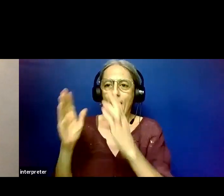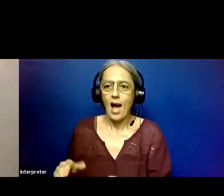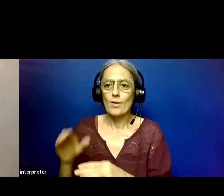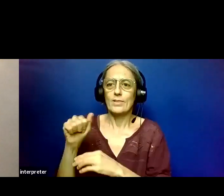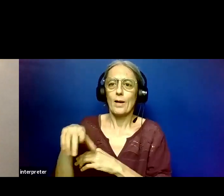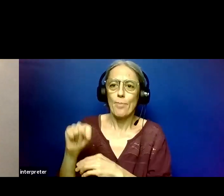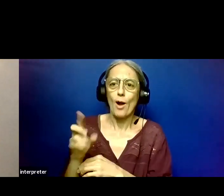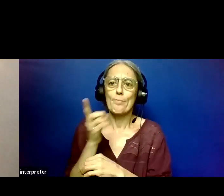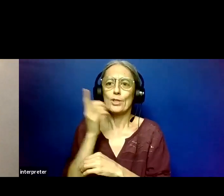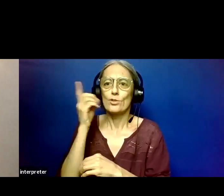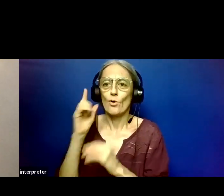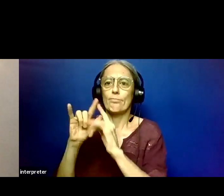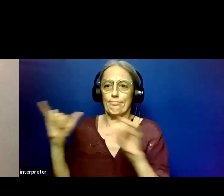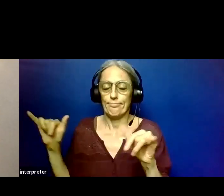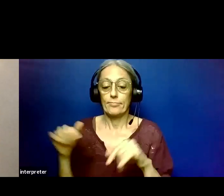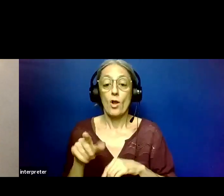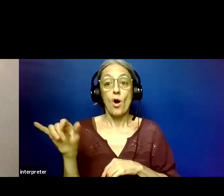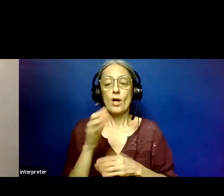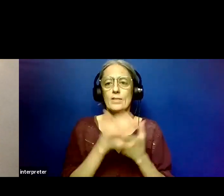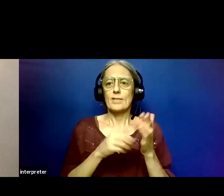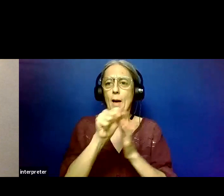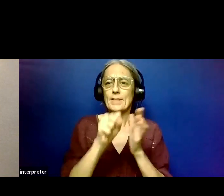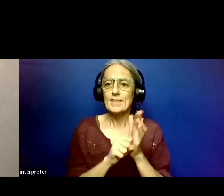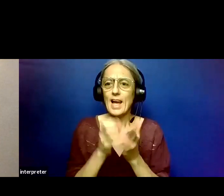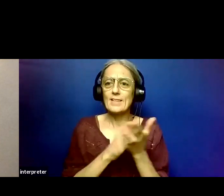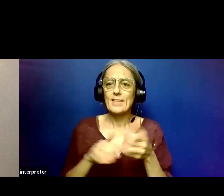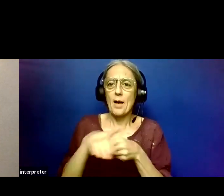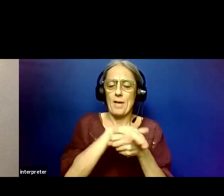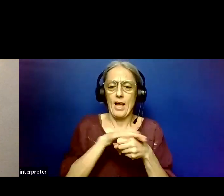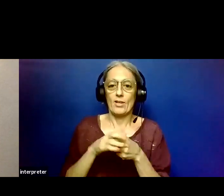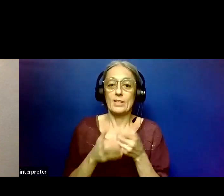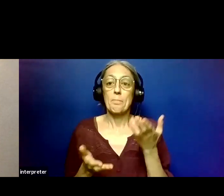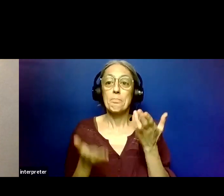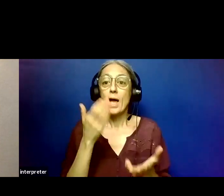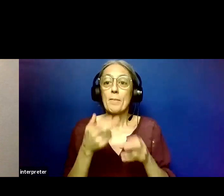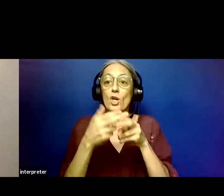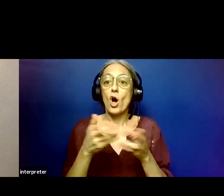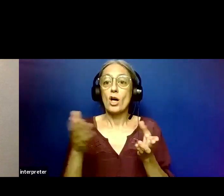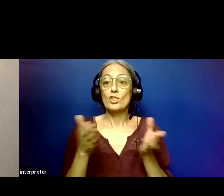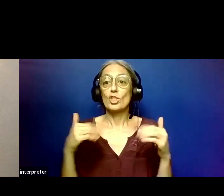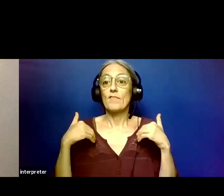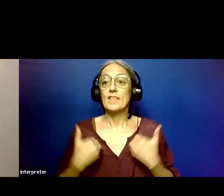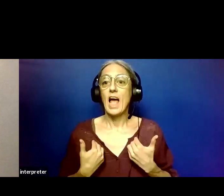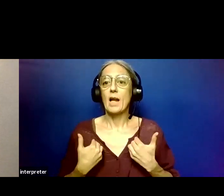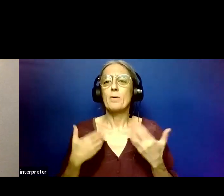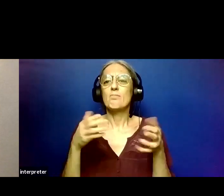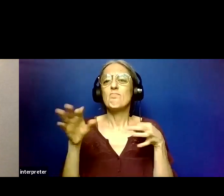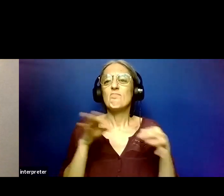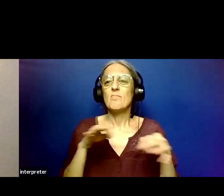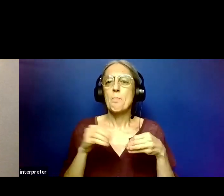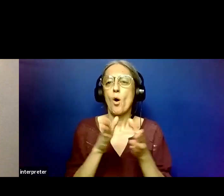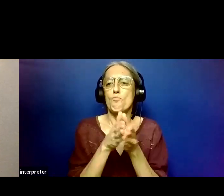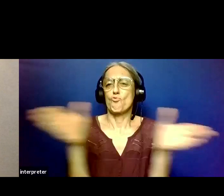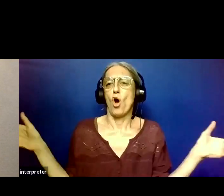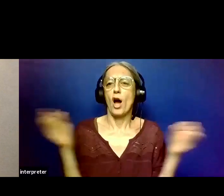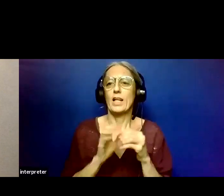Also, some states and localities might define service animals more broadly than the ADA does, and information about those